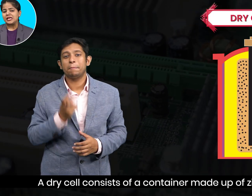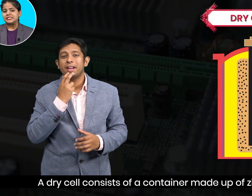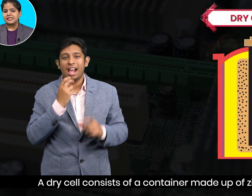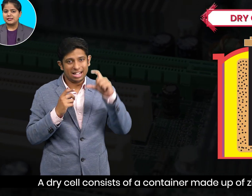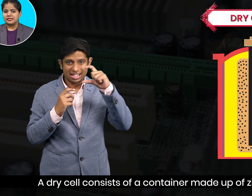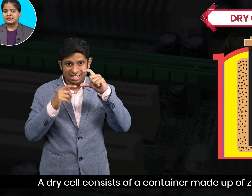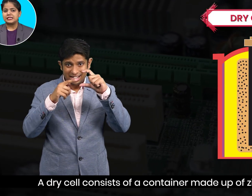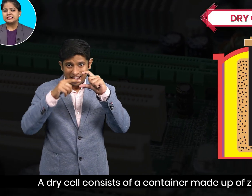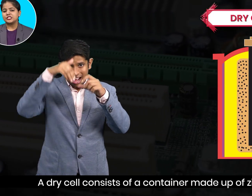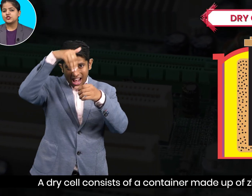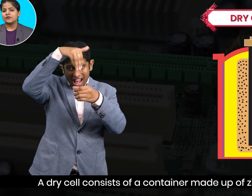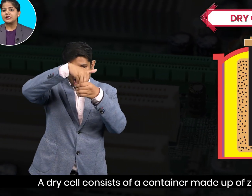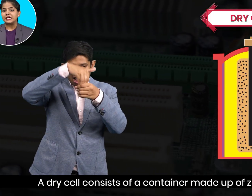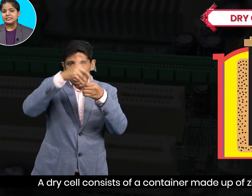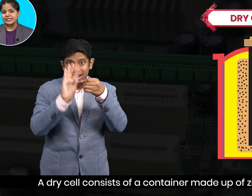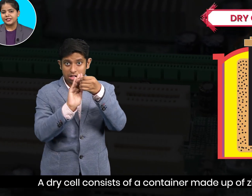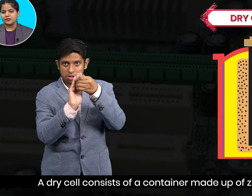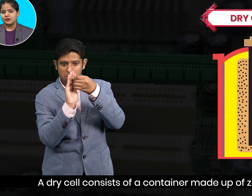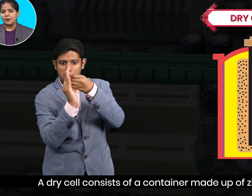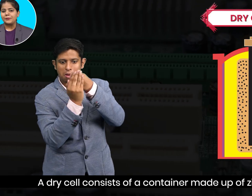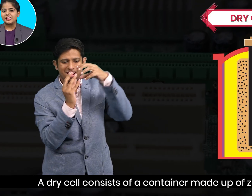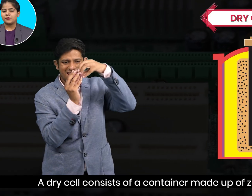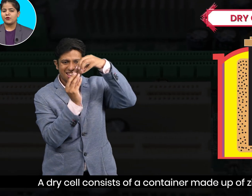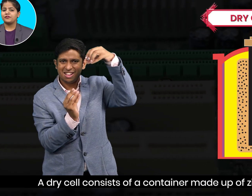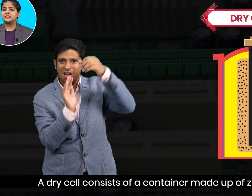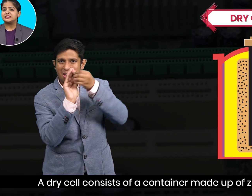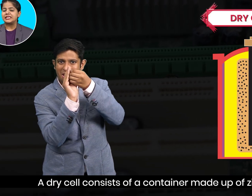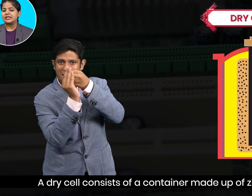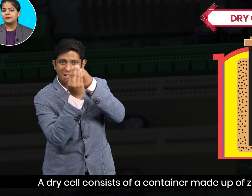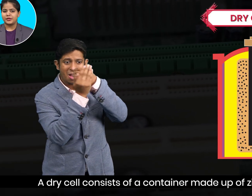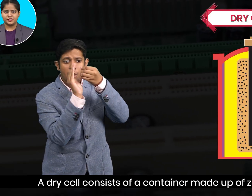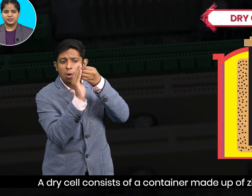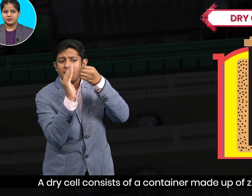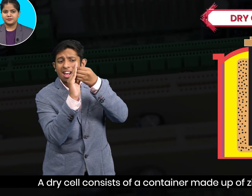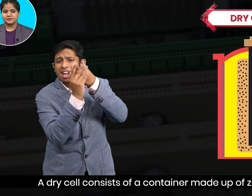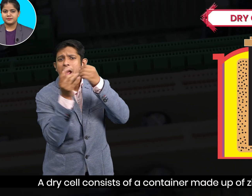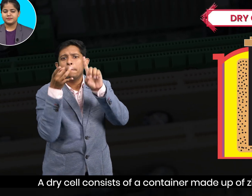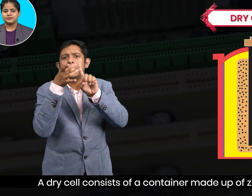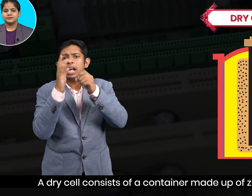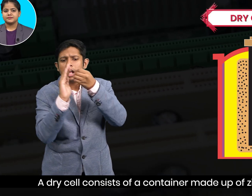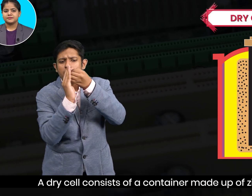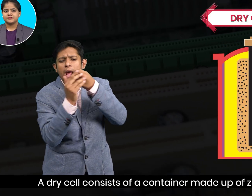A dry cell consists of a container made up of a zinc metal.